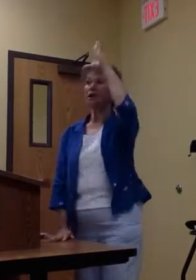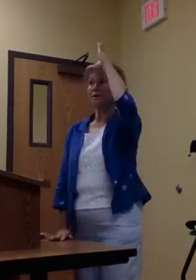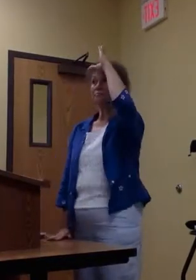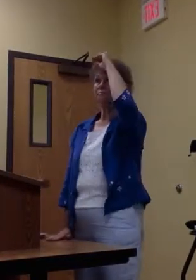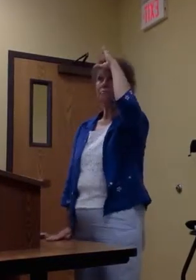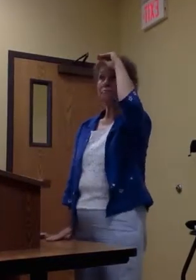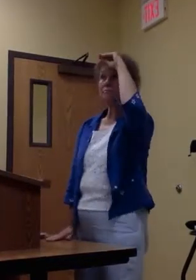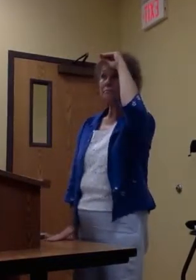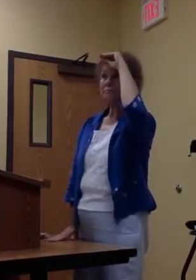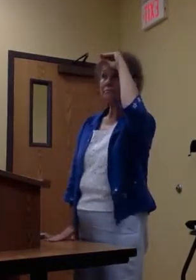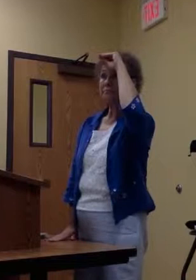Boy. Boy,